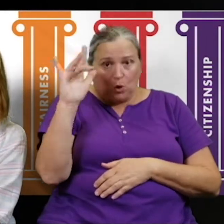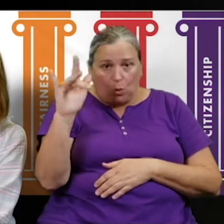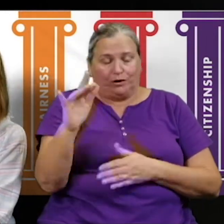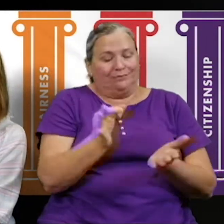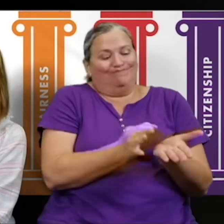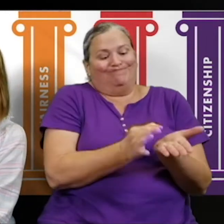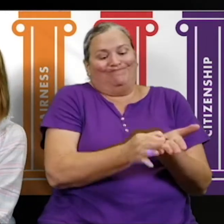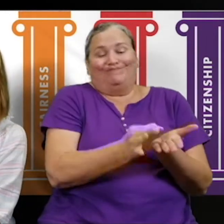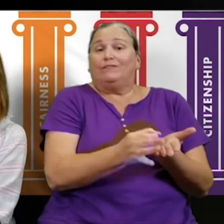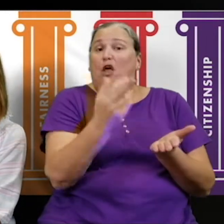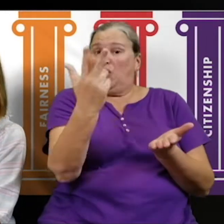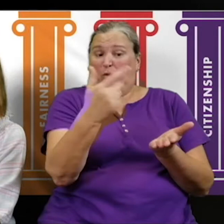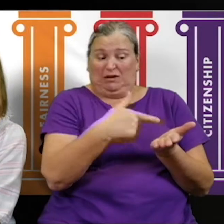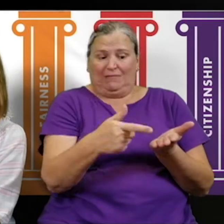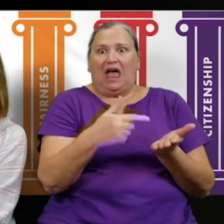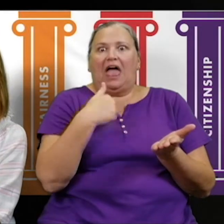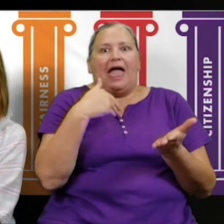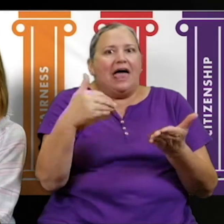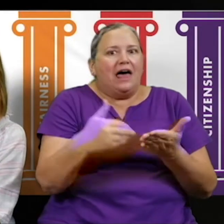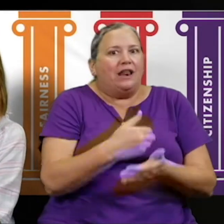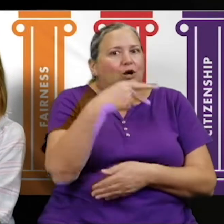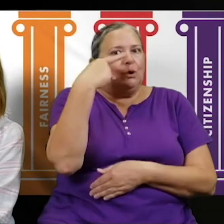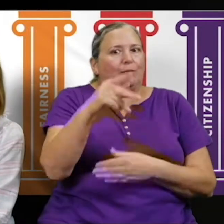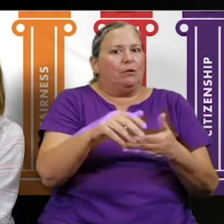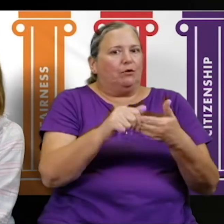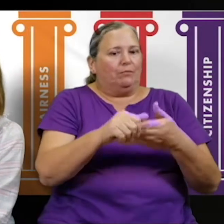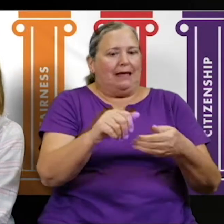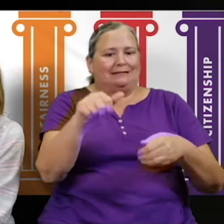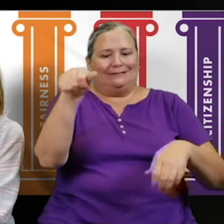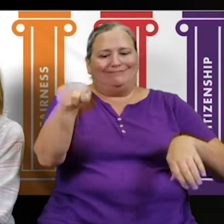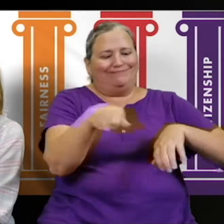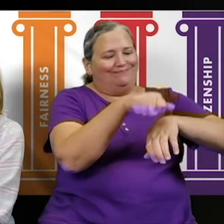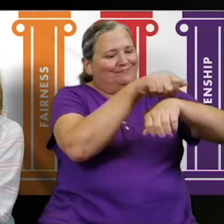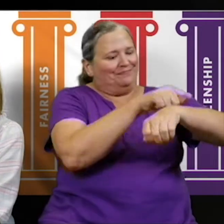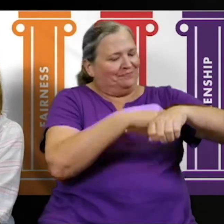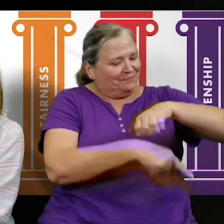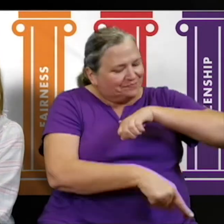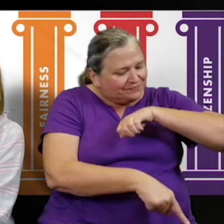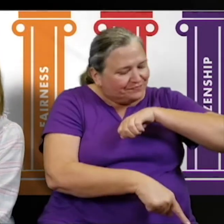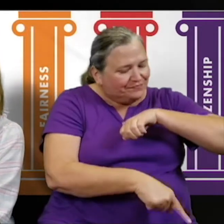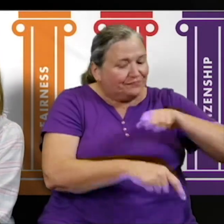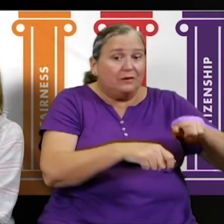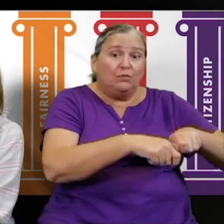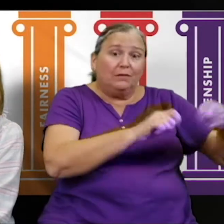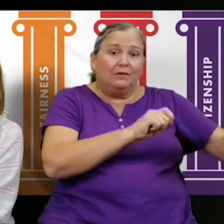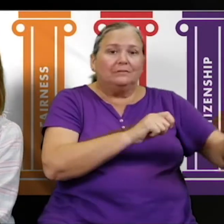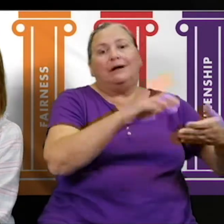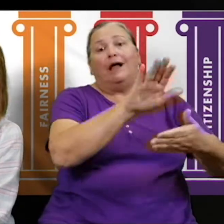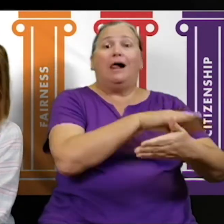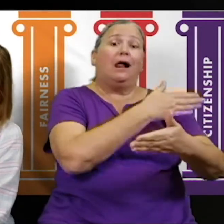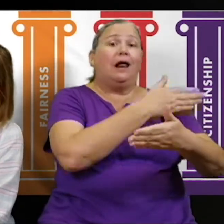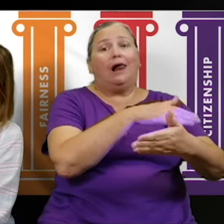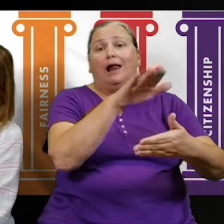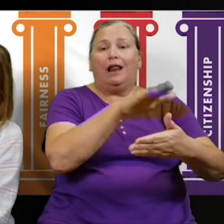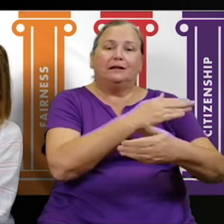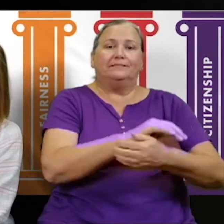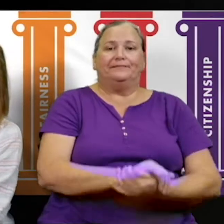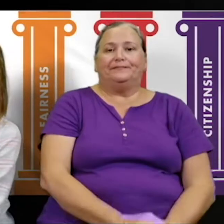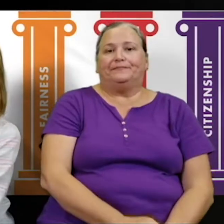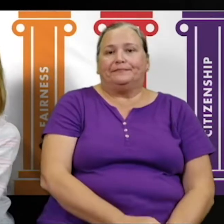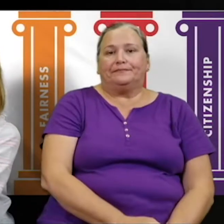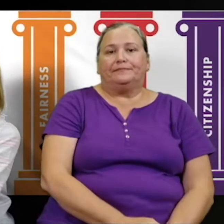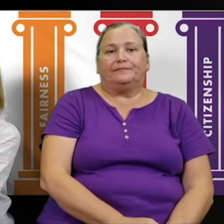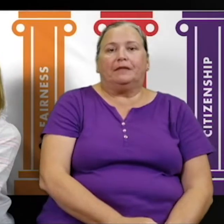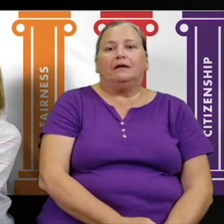of all, she had a brand new purple plastic purse that played a jaunty tune when it was opened.